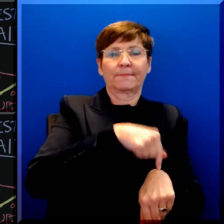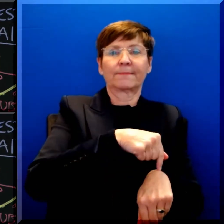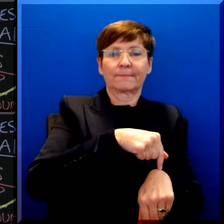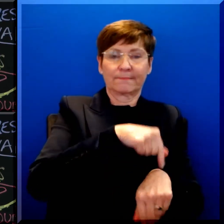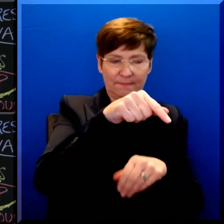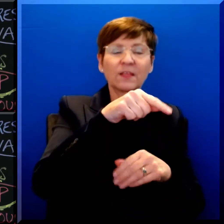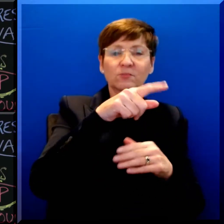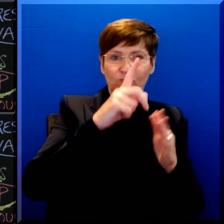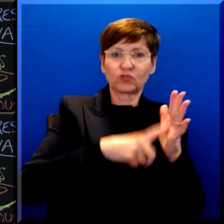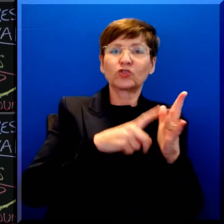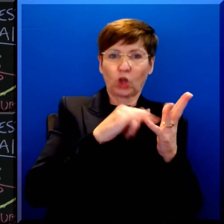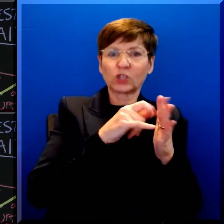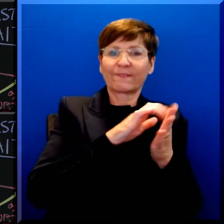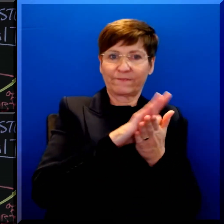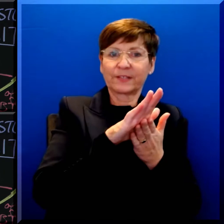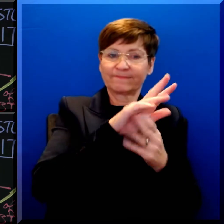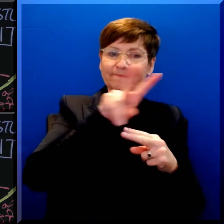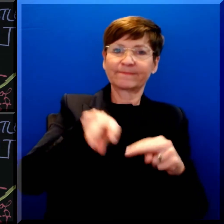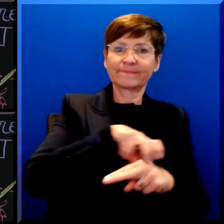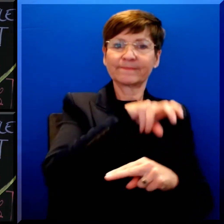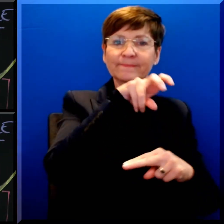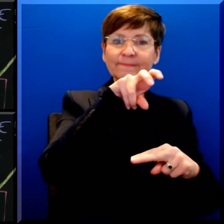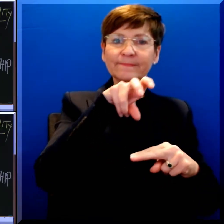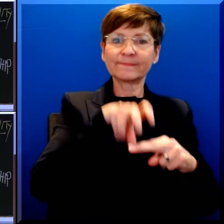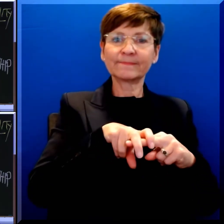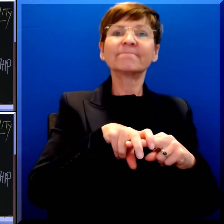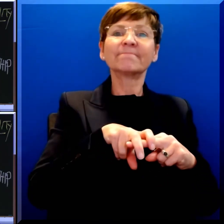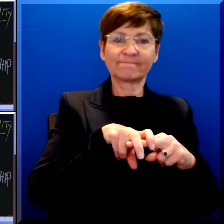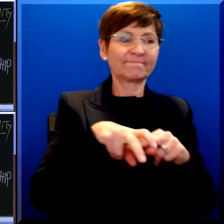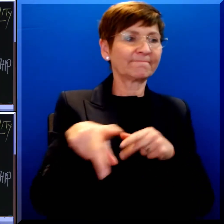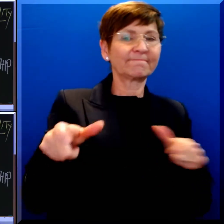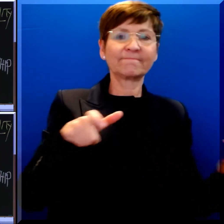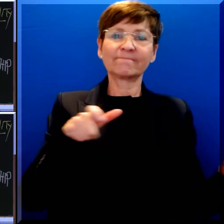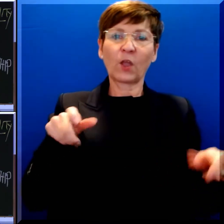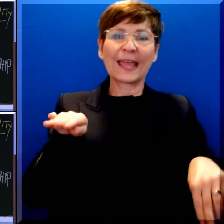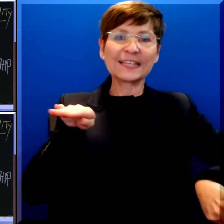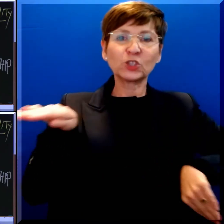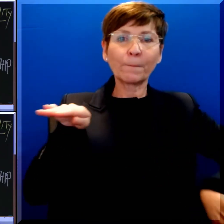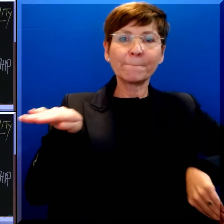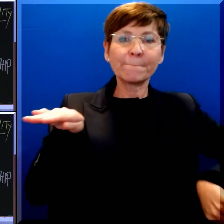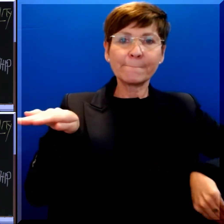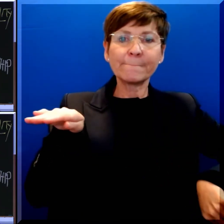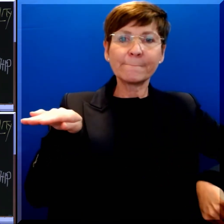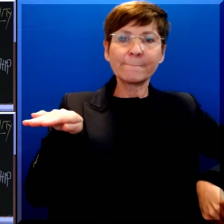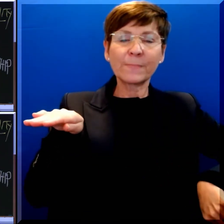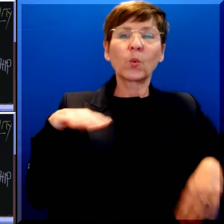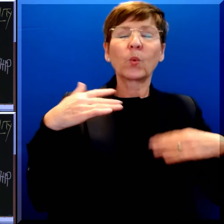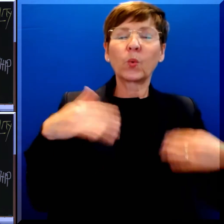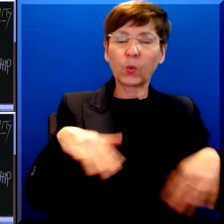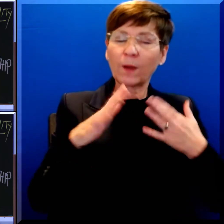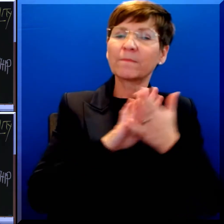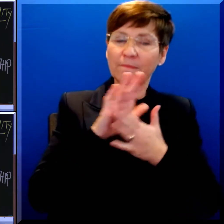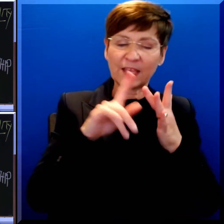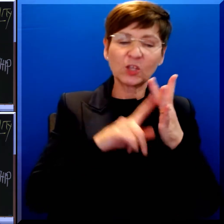God elevated Joseph from the pit and the prison to a palace, second in command over Egypt, where Joseph emerged with this richer